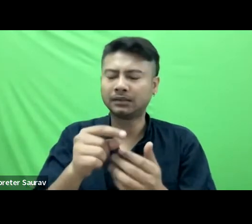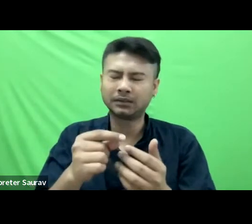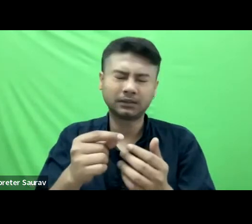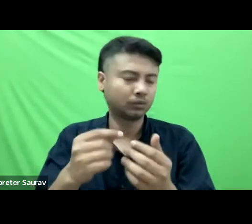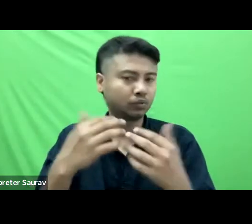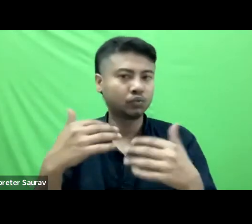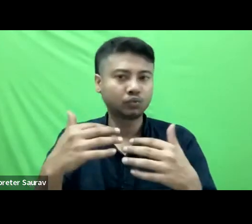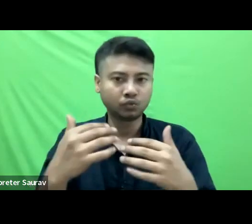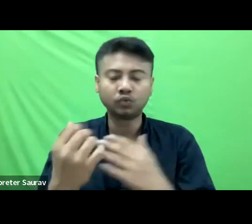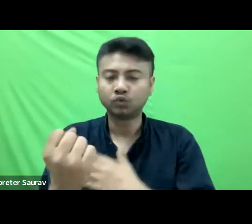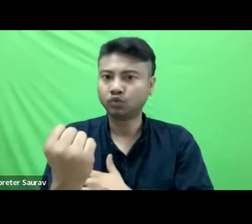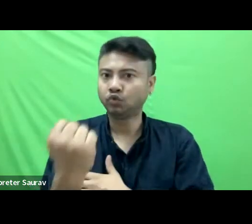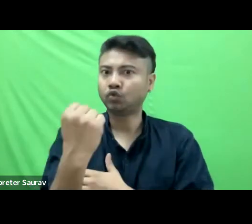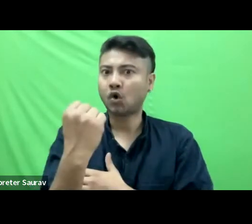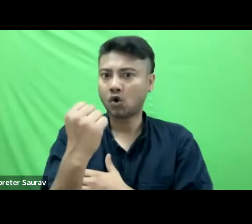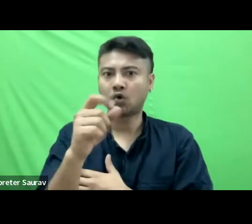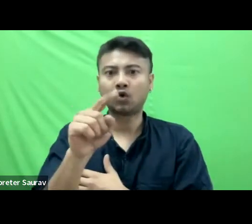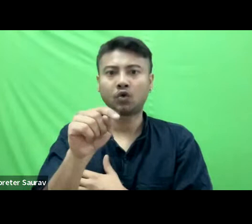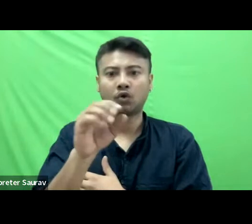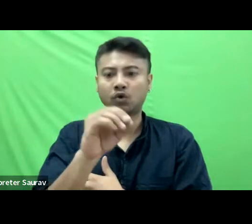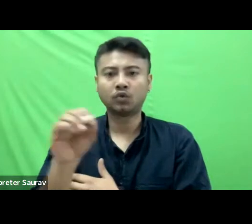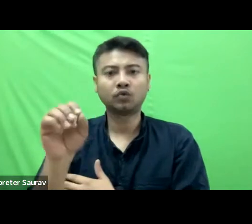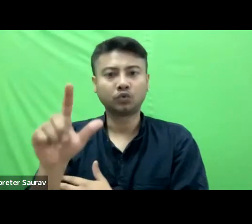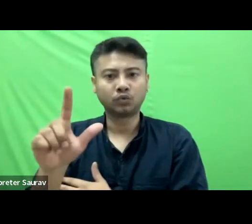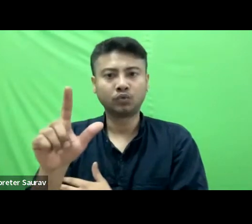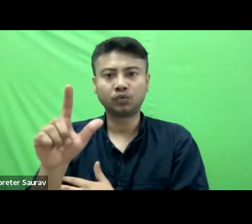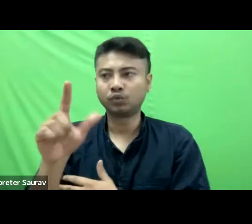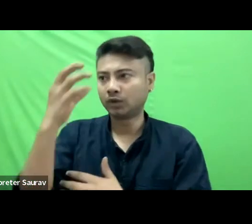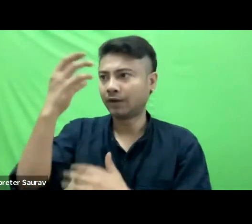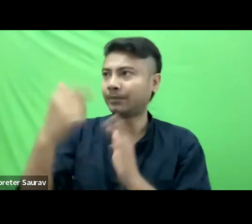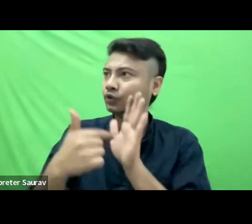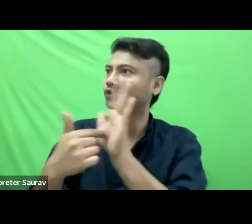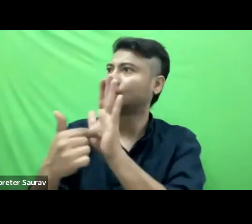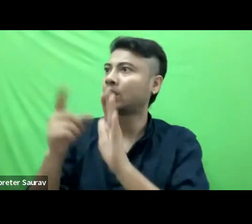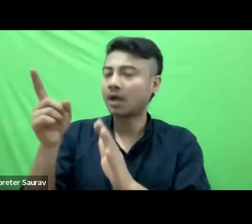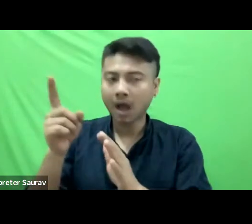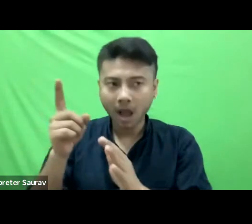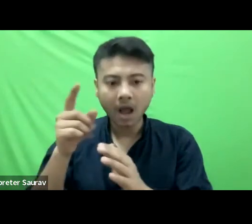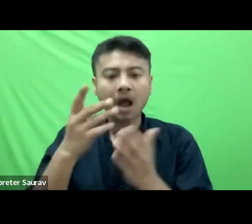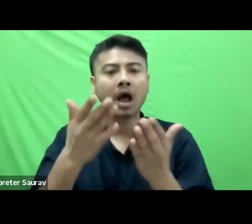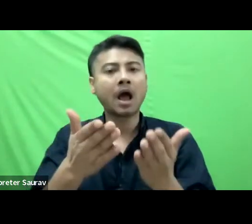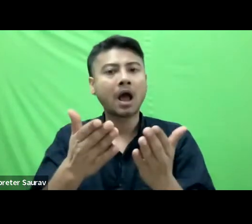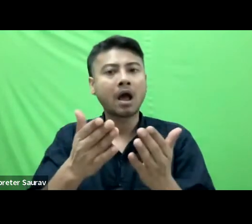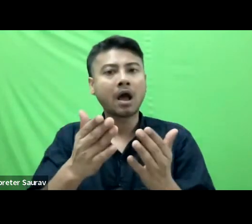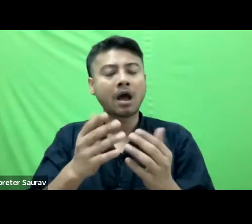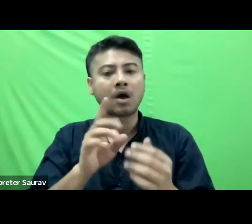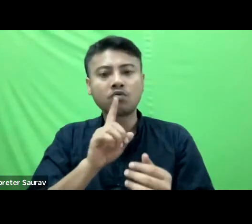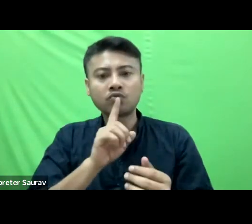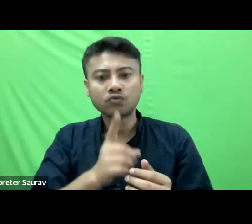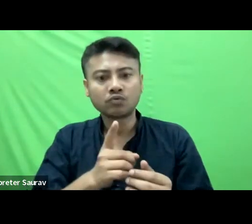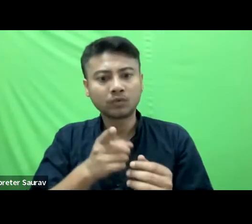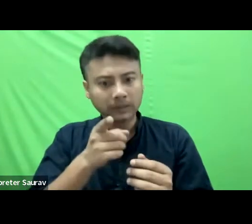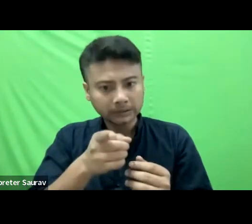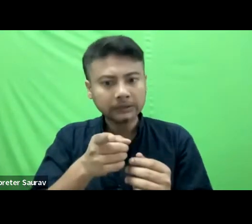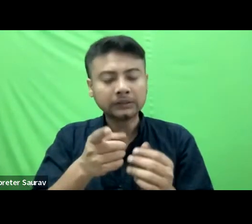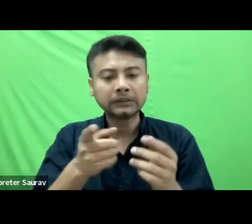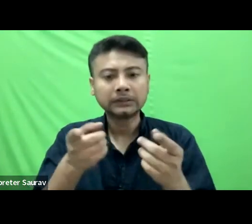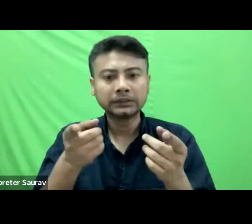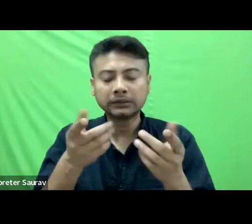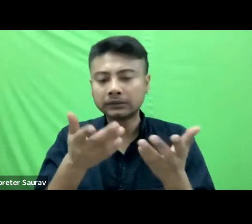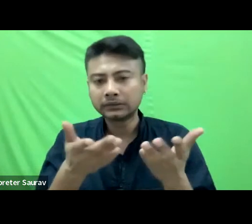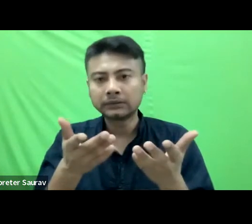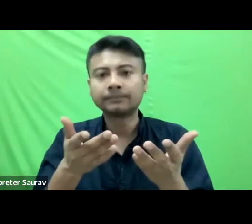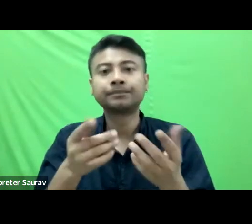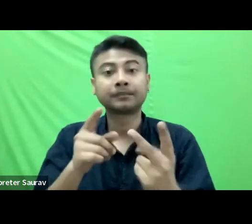so that they see the actual situation that's happening in that city. A second approach that we've implemented